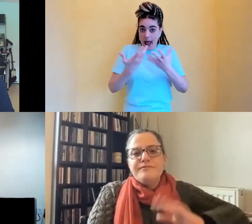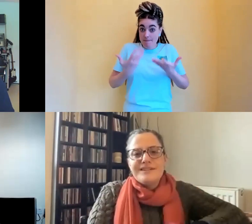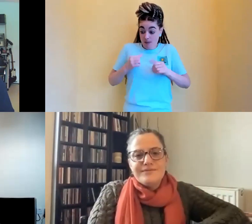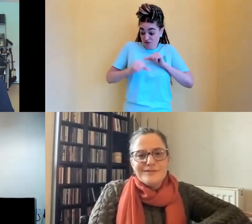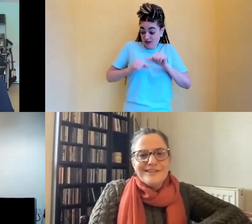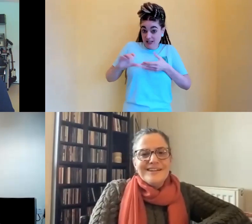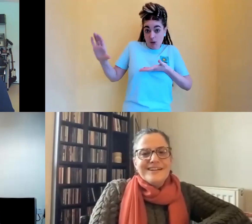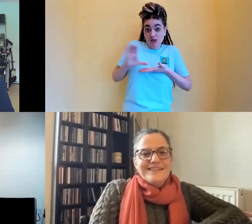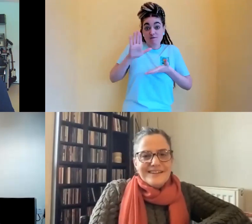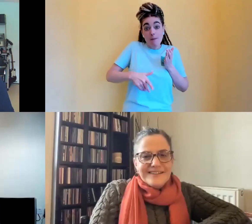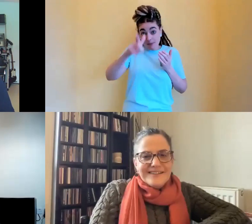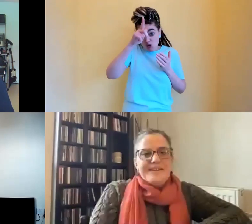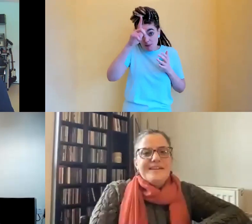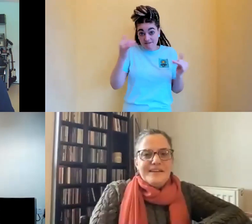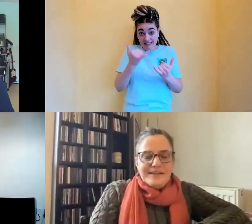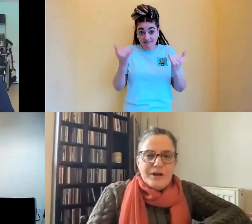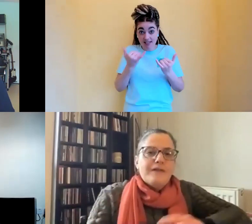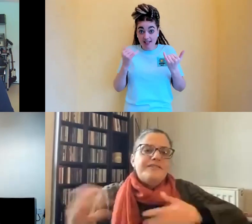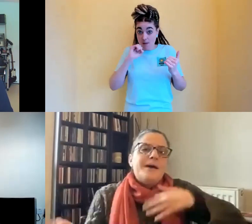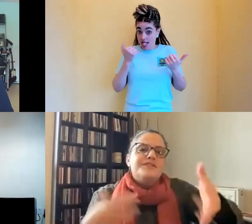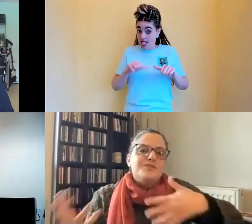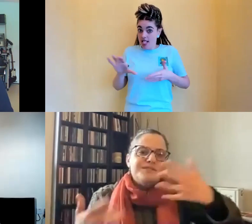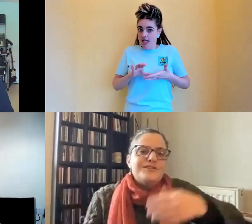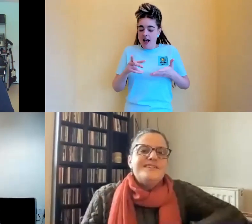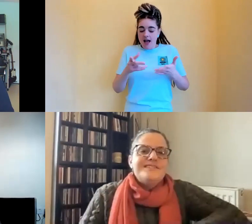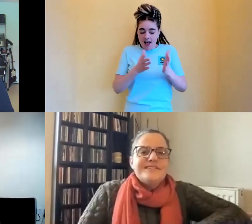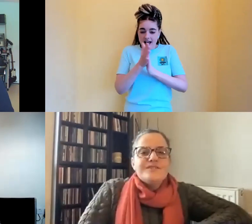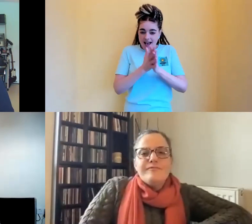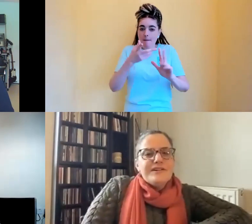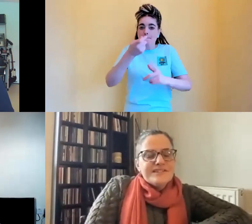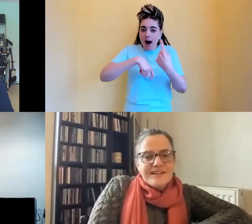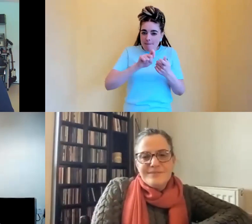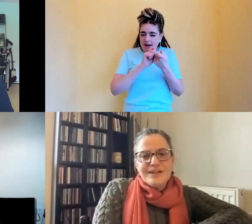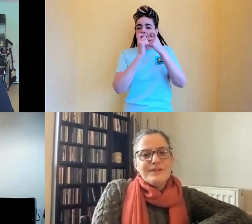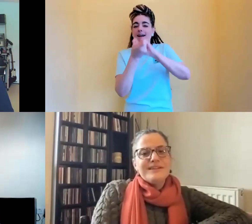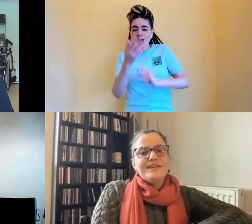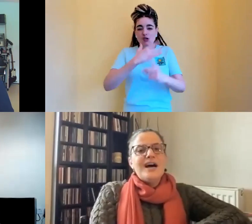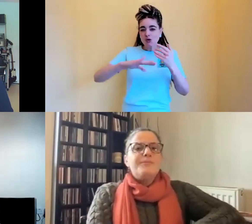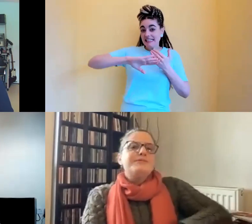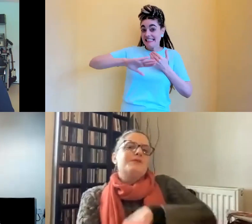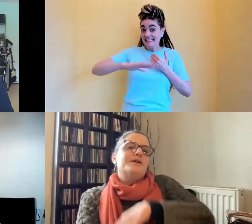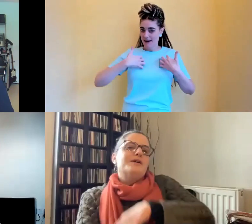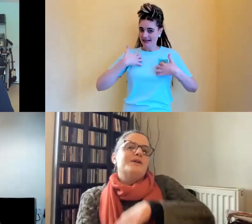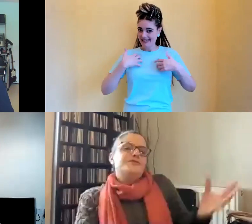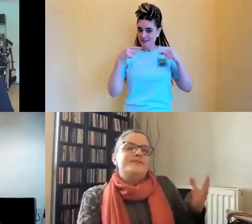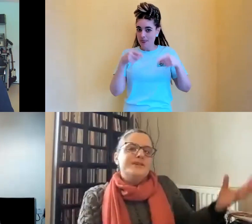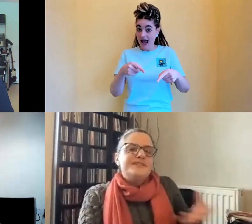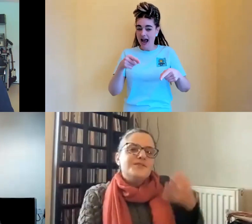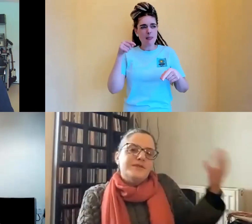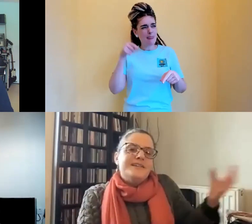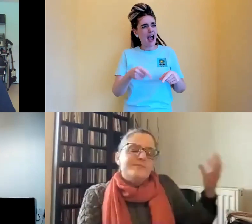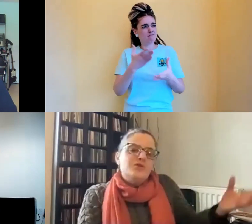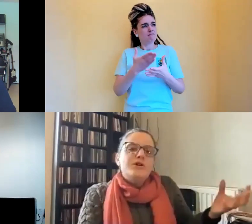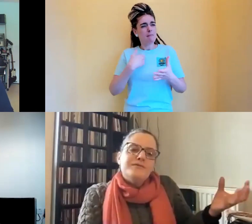German festival that we have adapted to be socially distant. So I'm very excited about making that happen. It was my plan for 2020